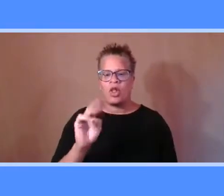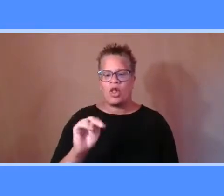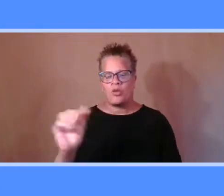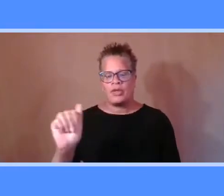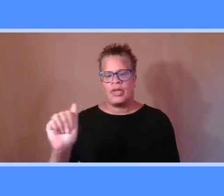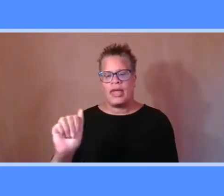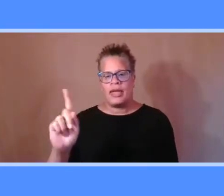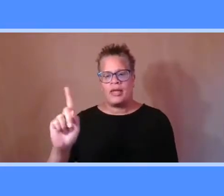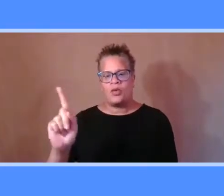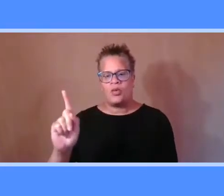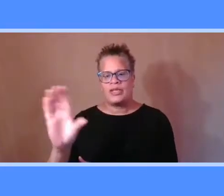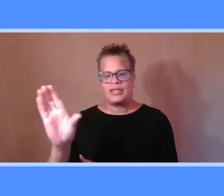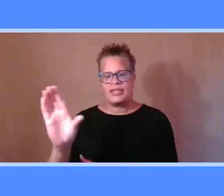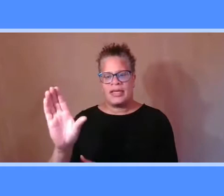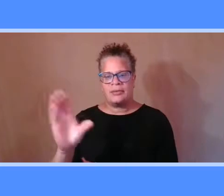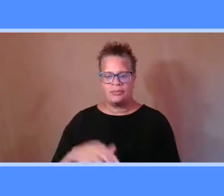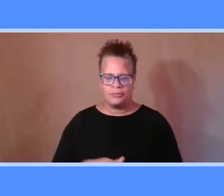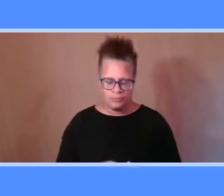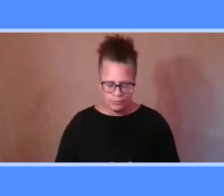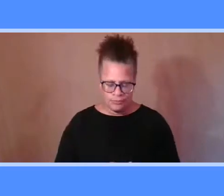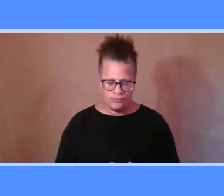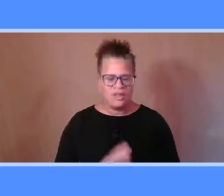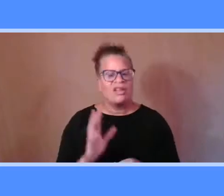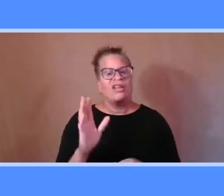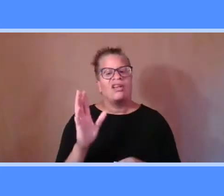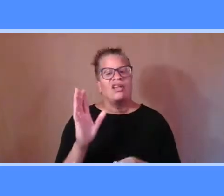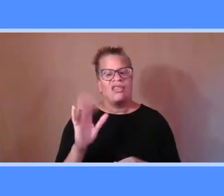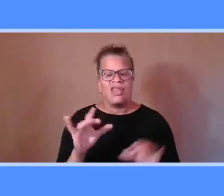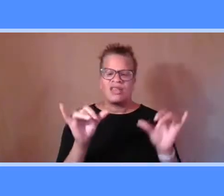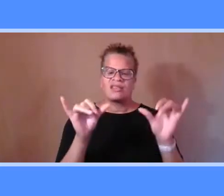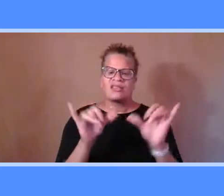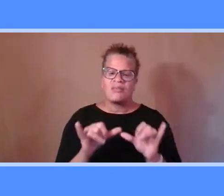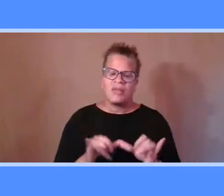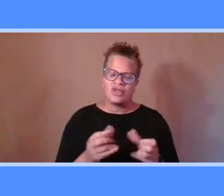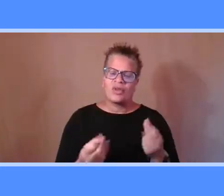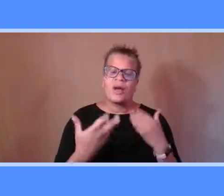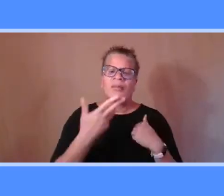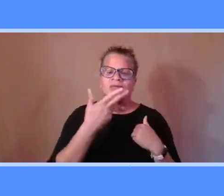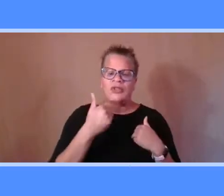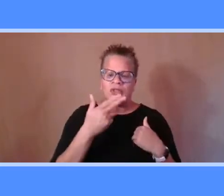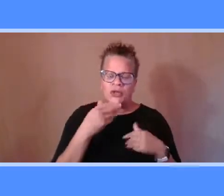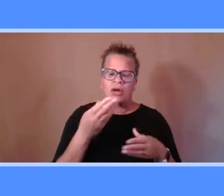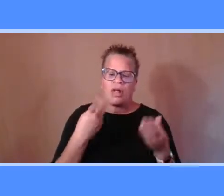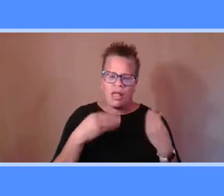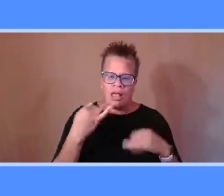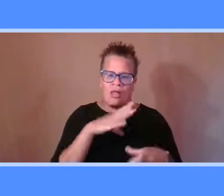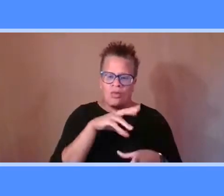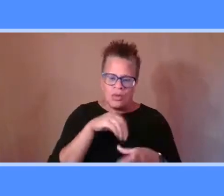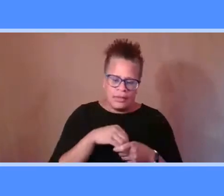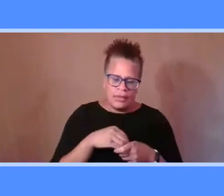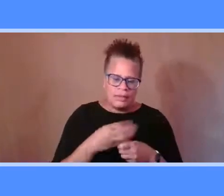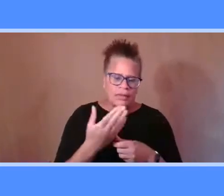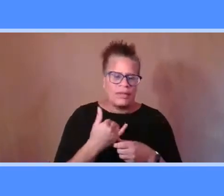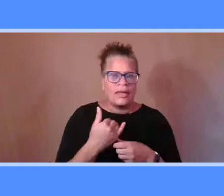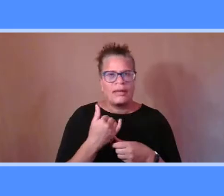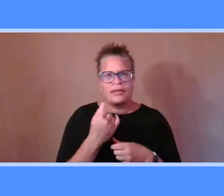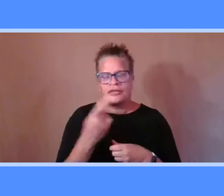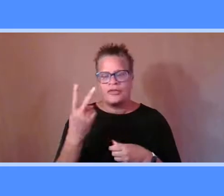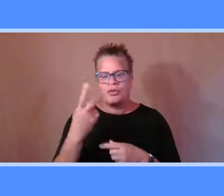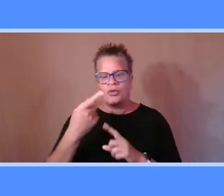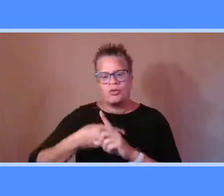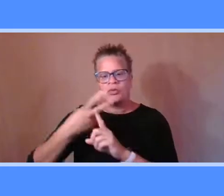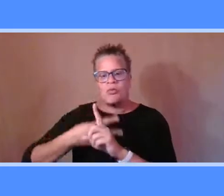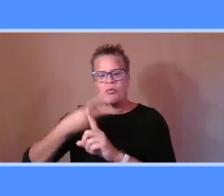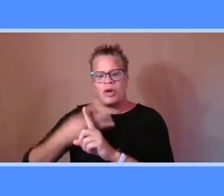Hemoglobin A1C is a kind of a measure of how much sugar you've been getting over the past, say, several